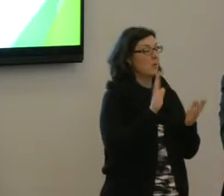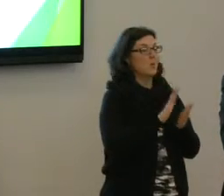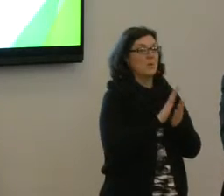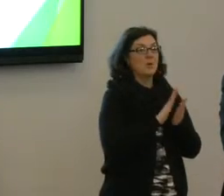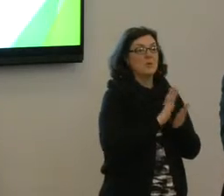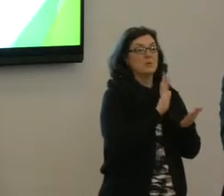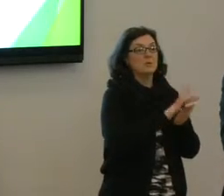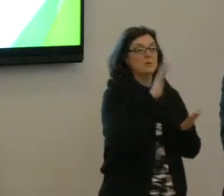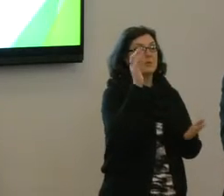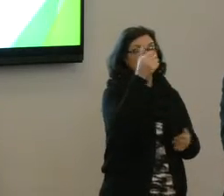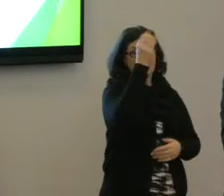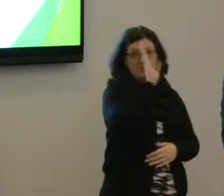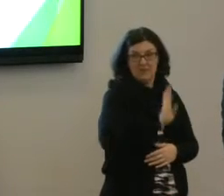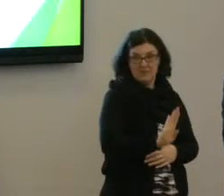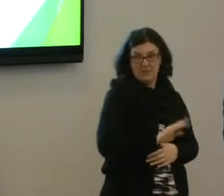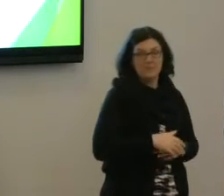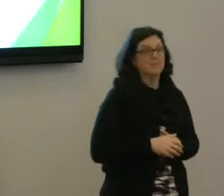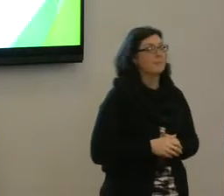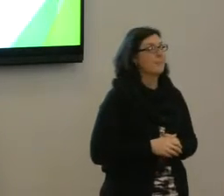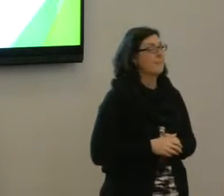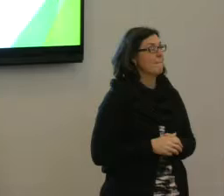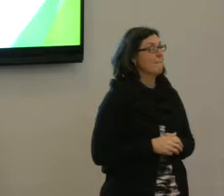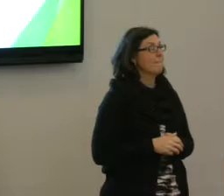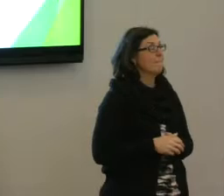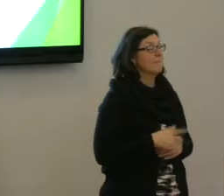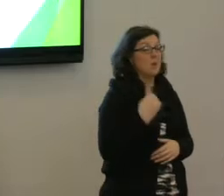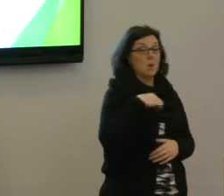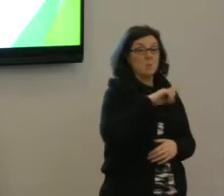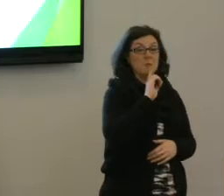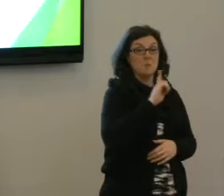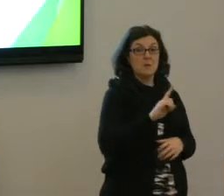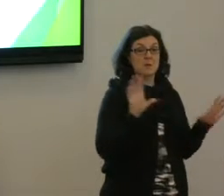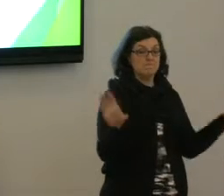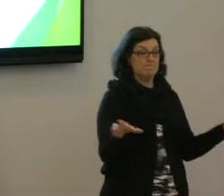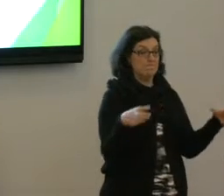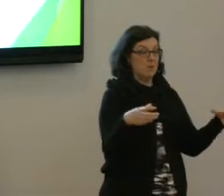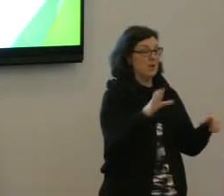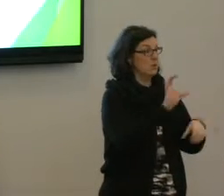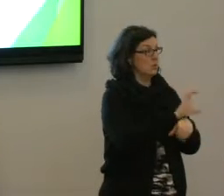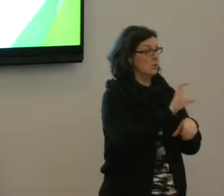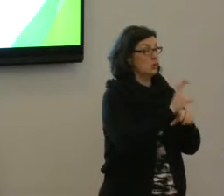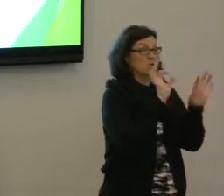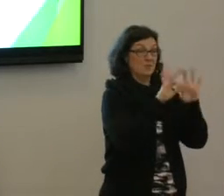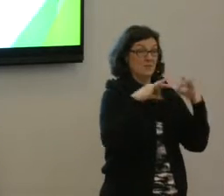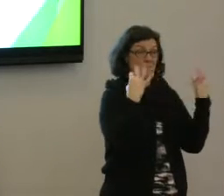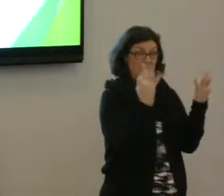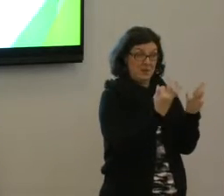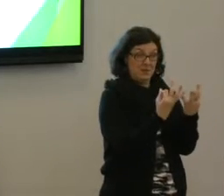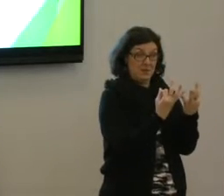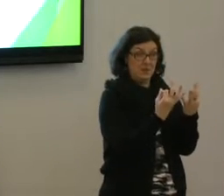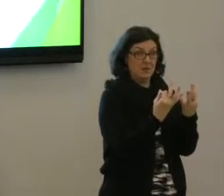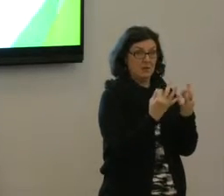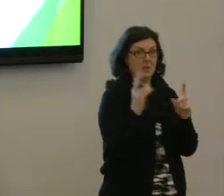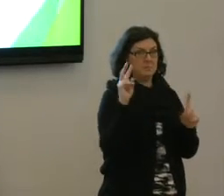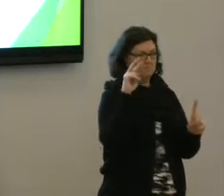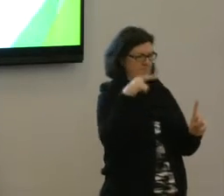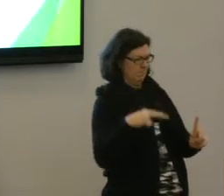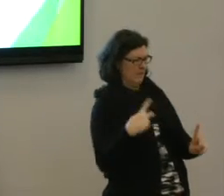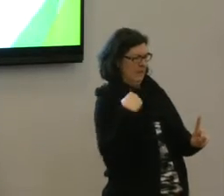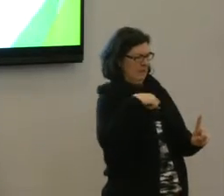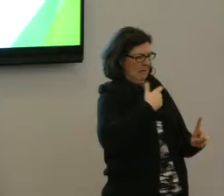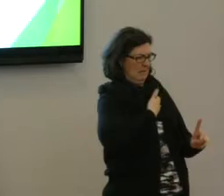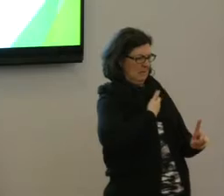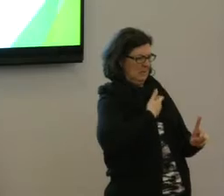glory of God. Are we the body of Christ, the church as family? How do we see ourselves as that body